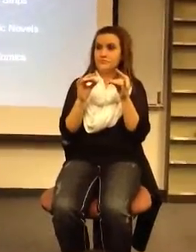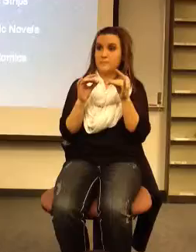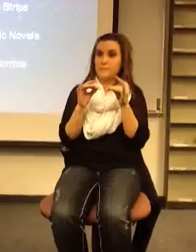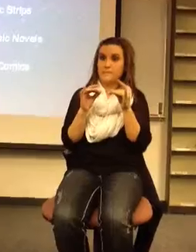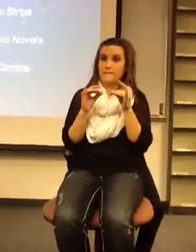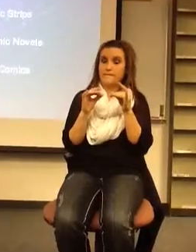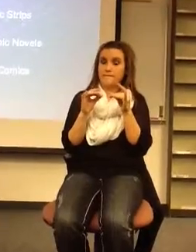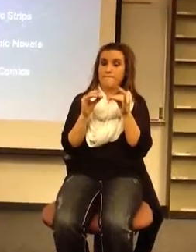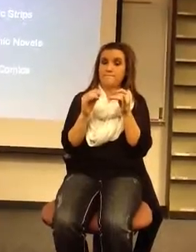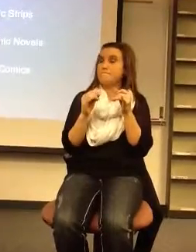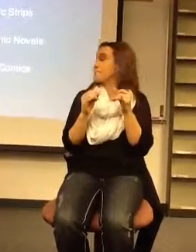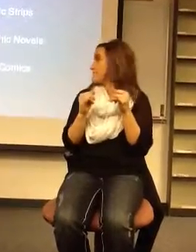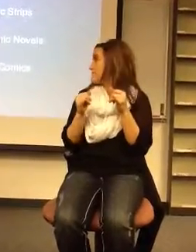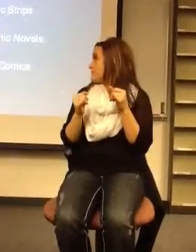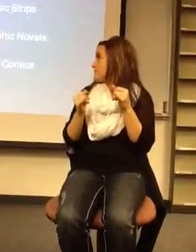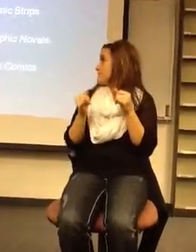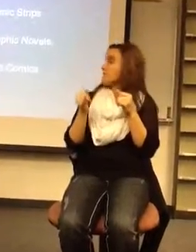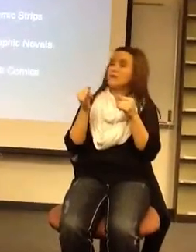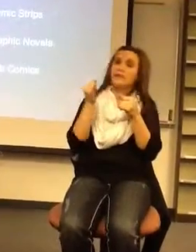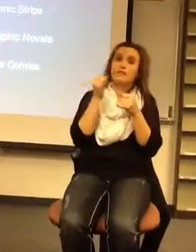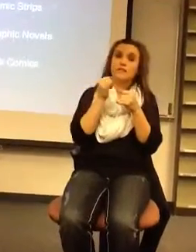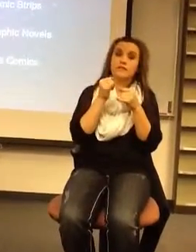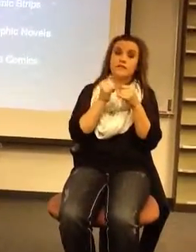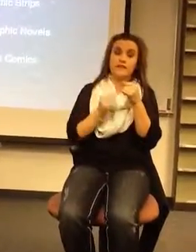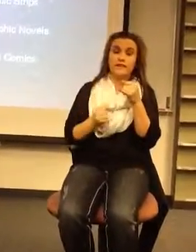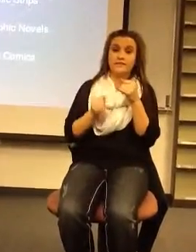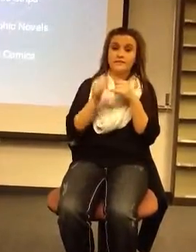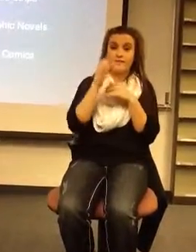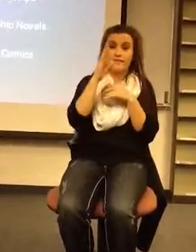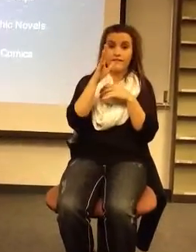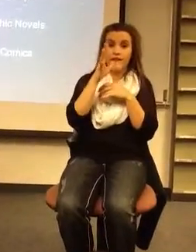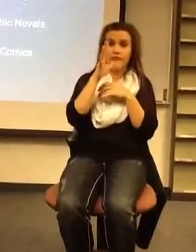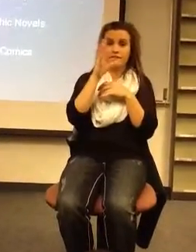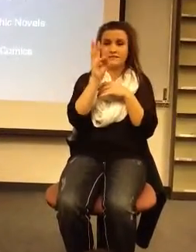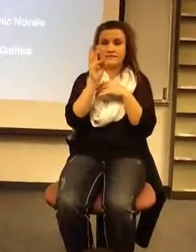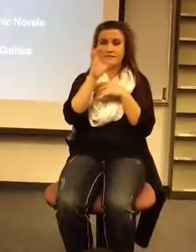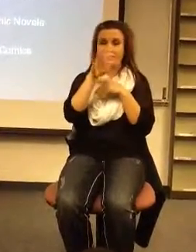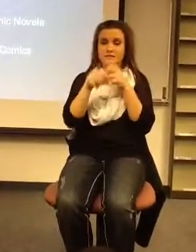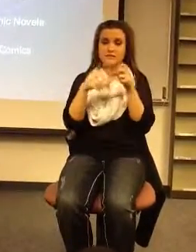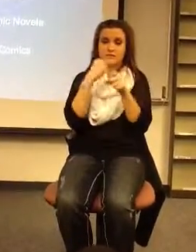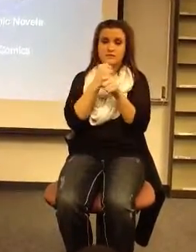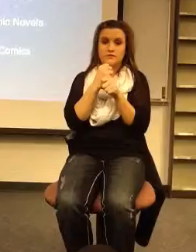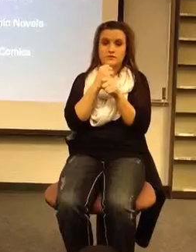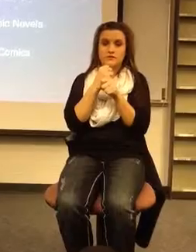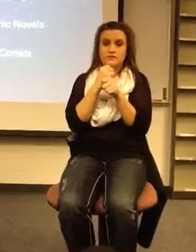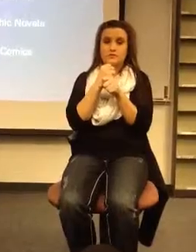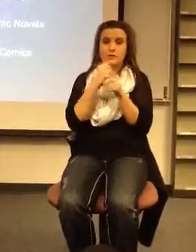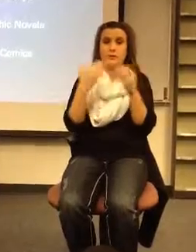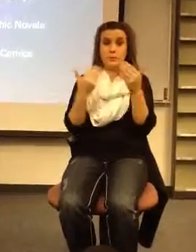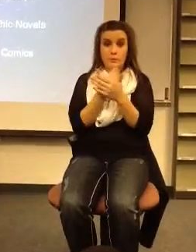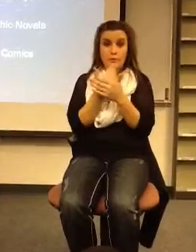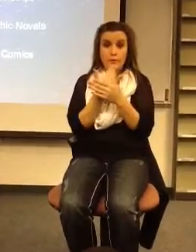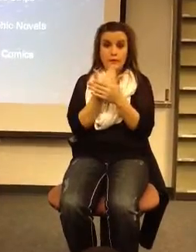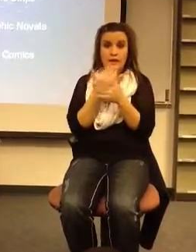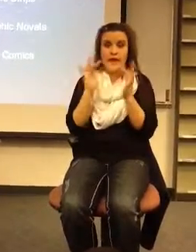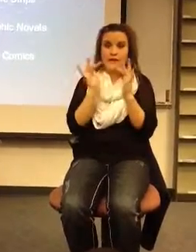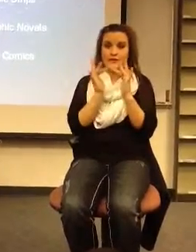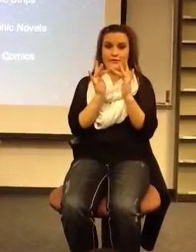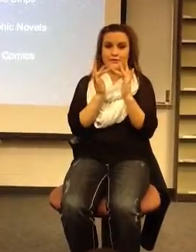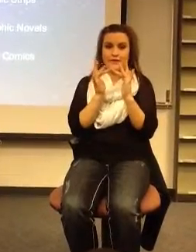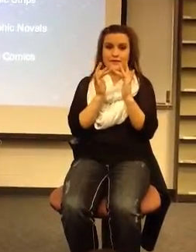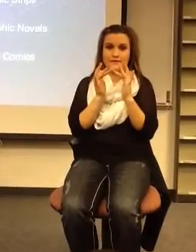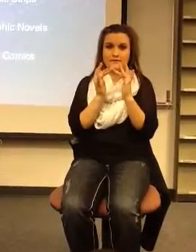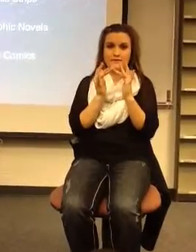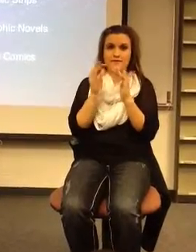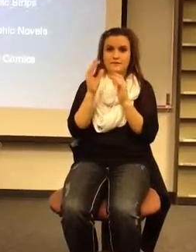And then in the last 5 or 6 years, we have seen an enormous rise in webcomics, which typically are